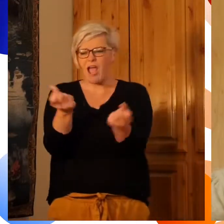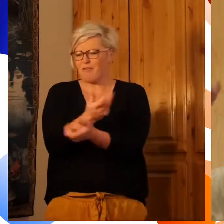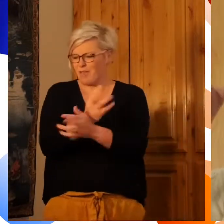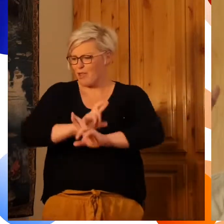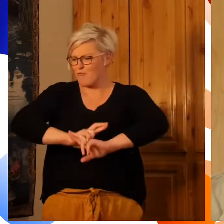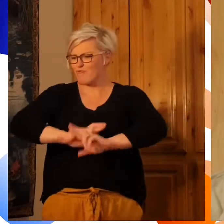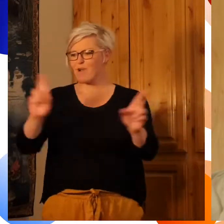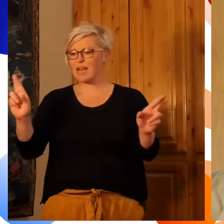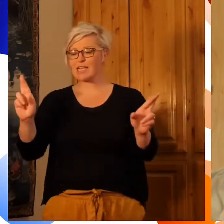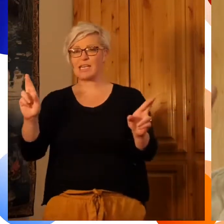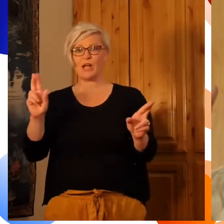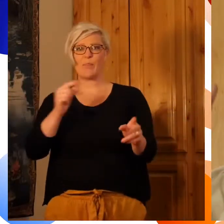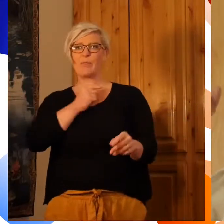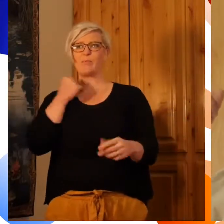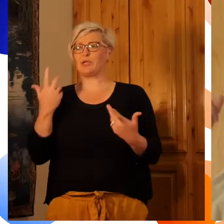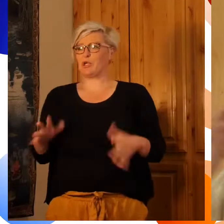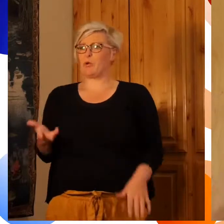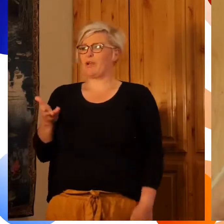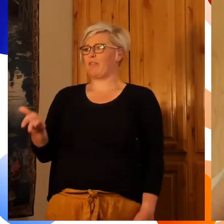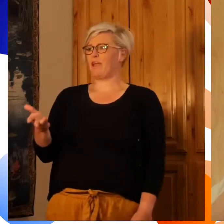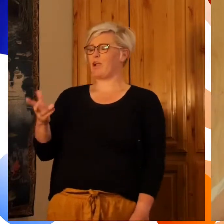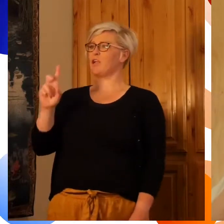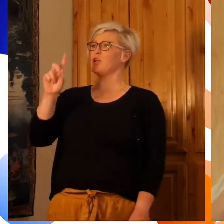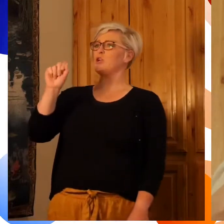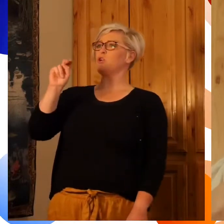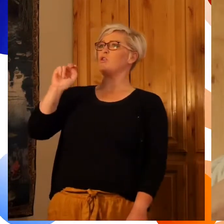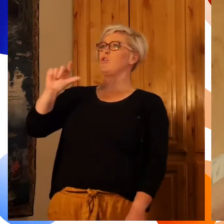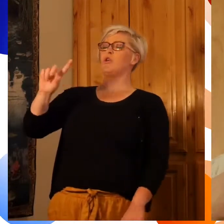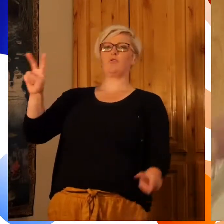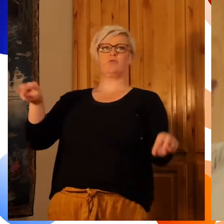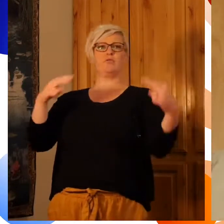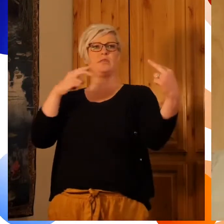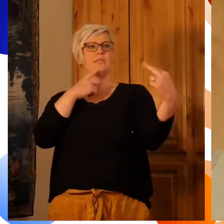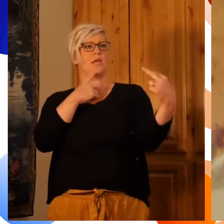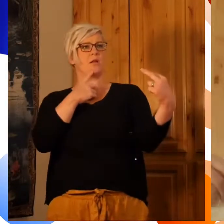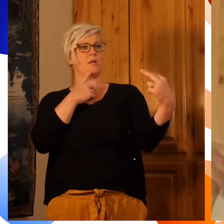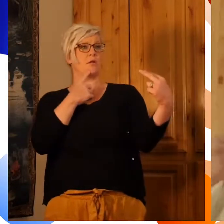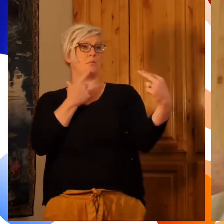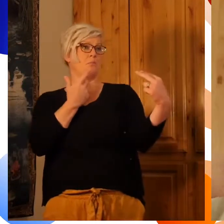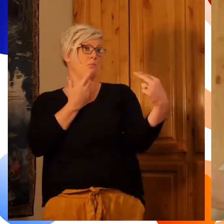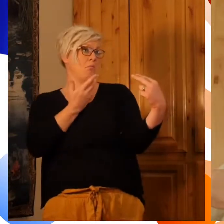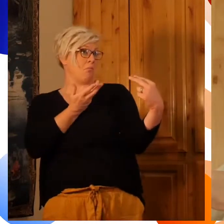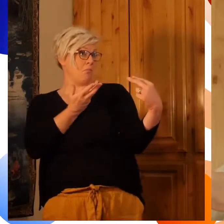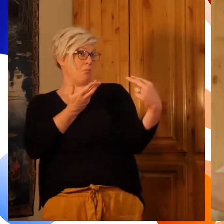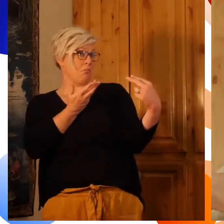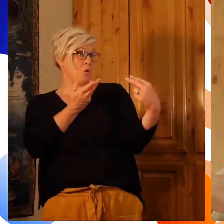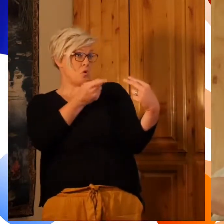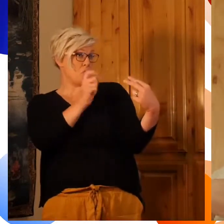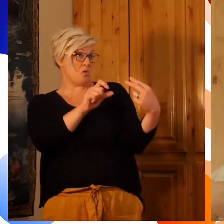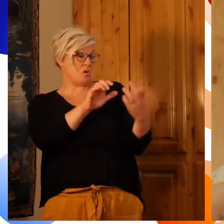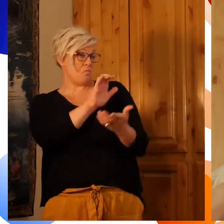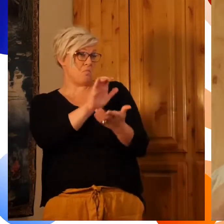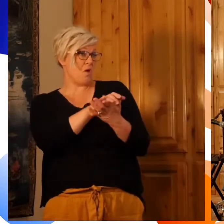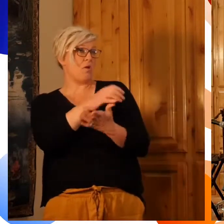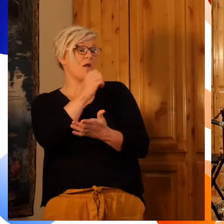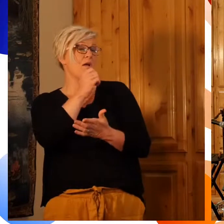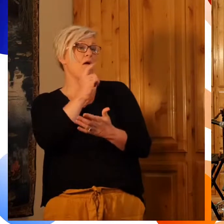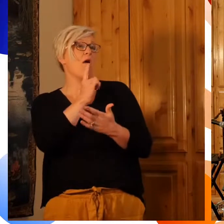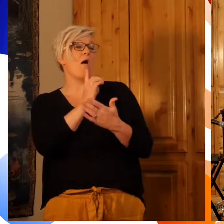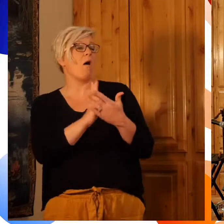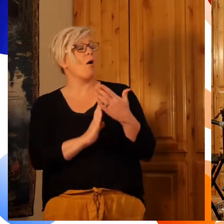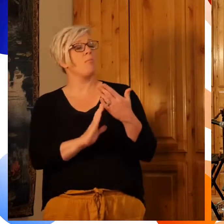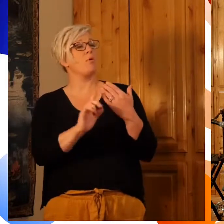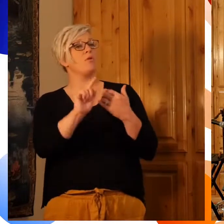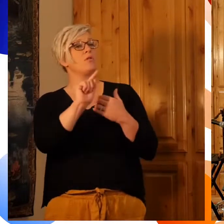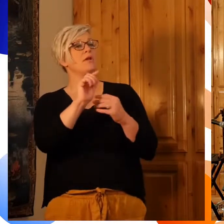hearing everything, and Donald looked and said, you don't suppose that you could marry a humble tinker like myself? And Lady